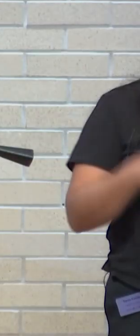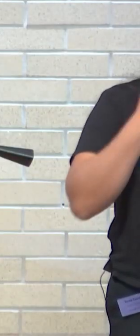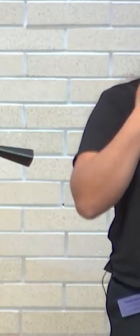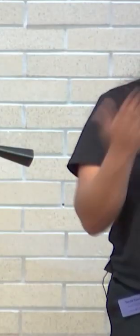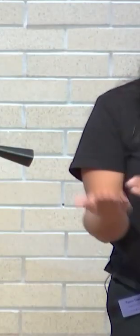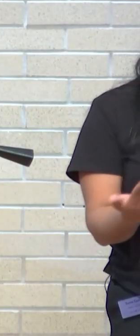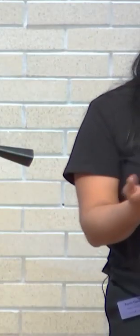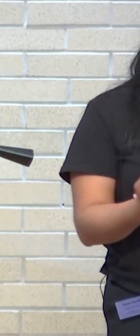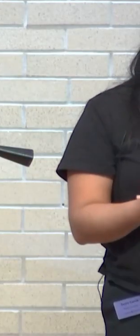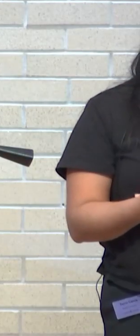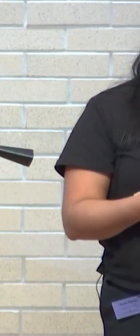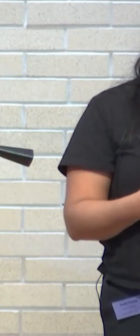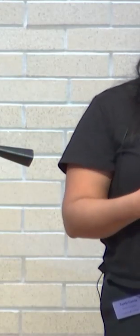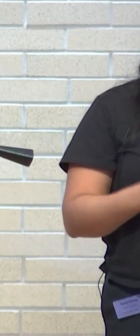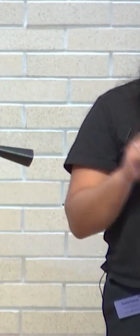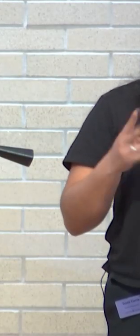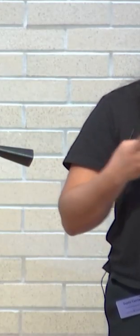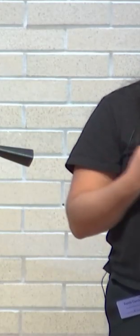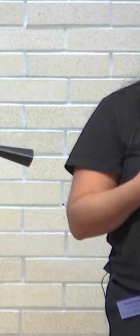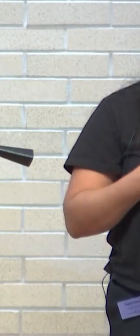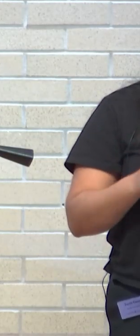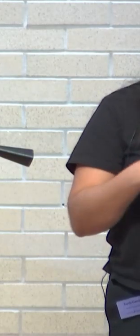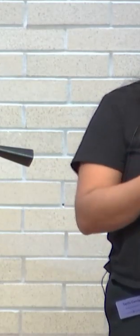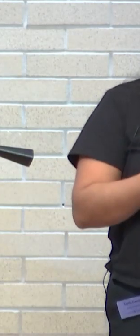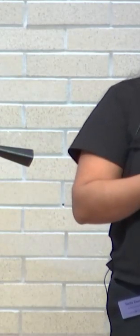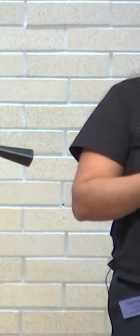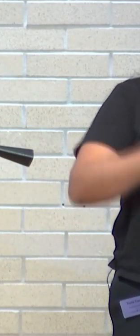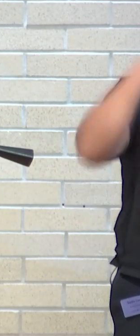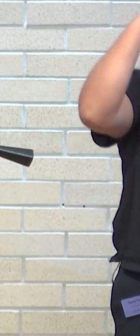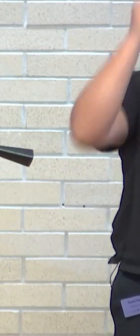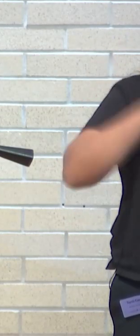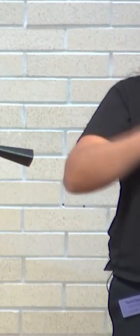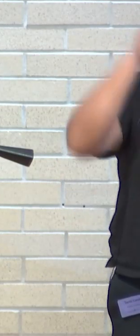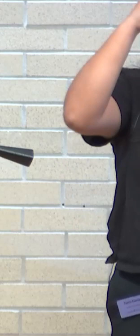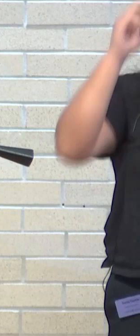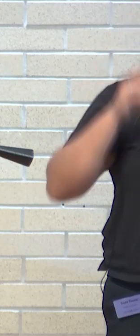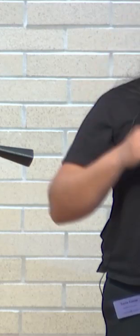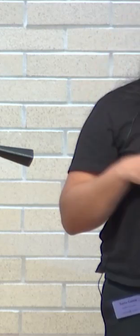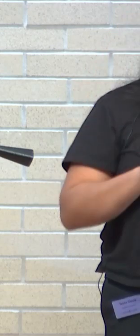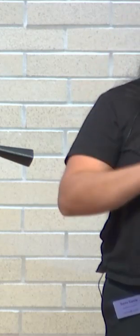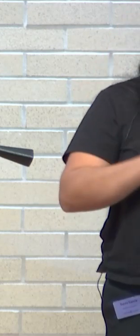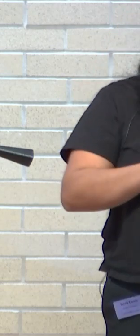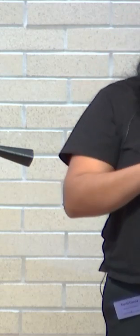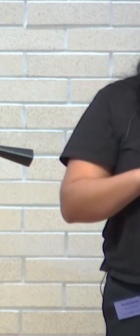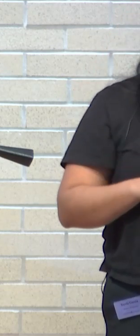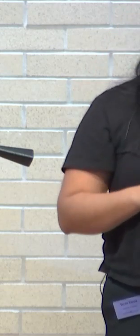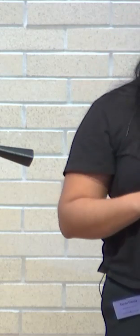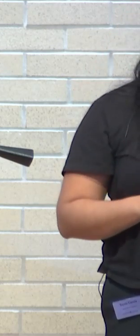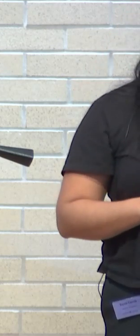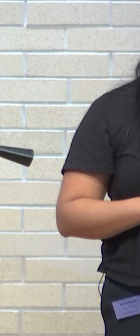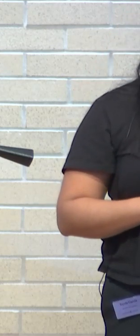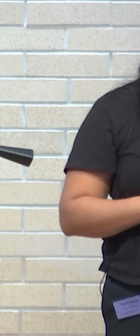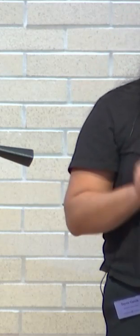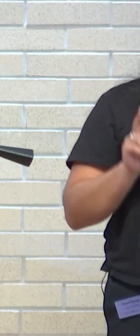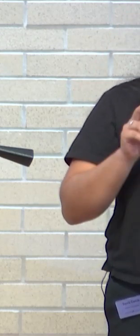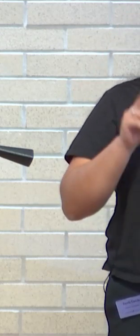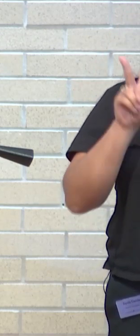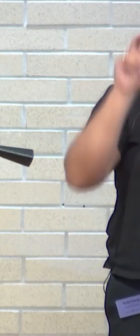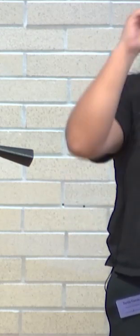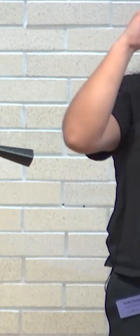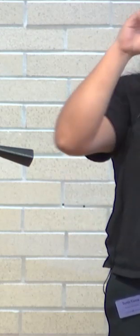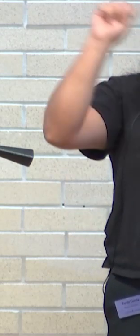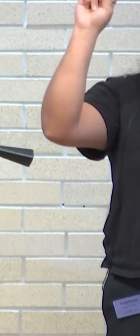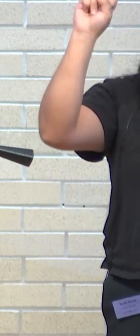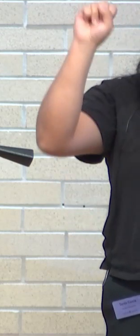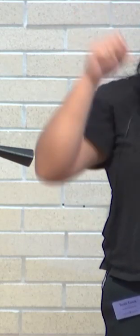Good morning and welcome to the second annual Black Student Union Convocation. My name is Kennedy Stort and I'm the current Vice President of the Black Student Union